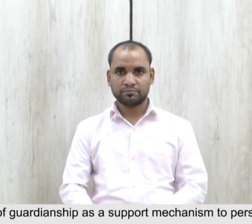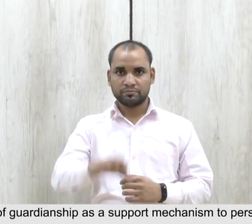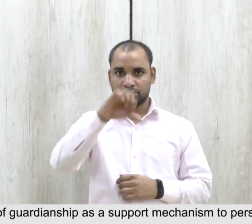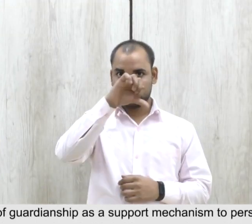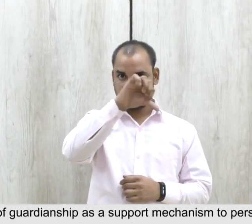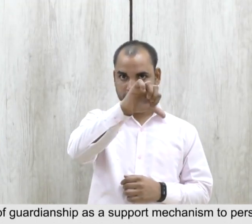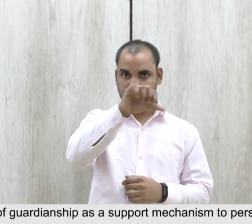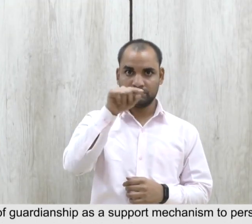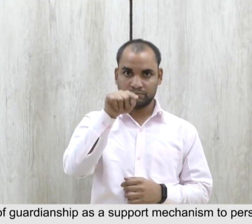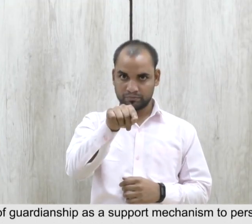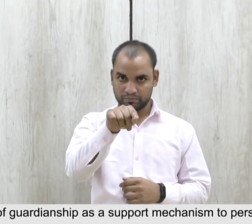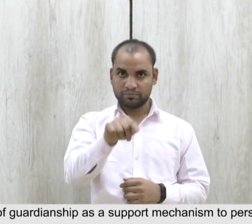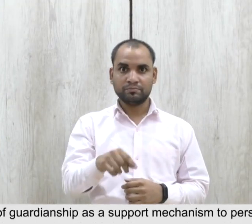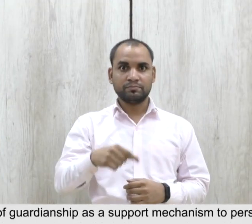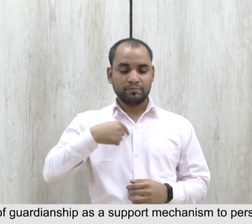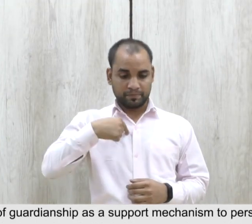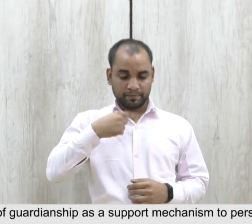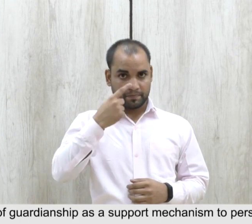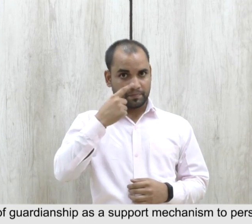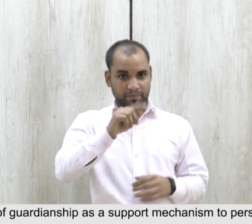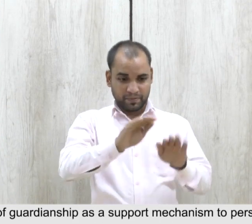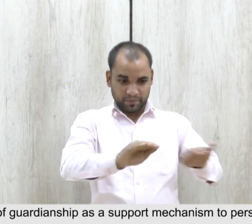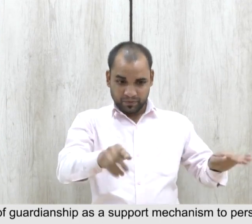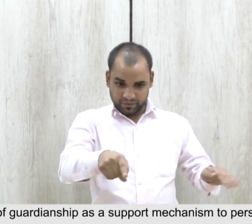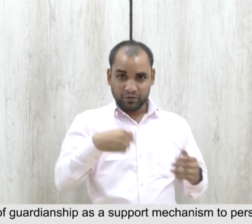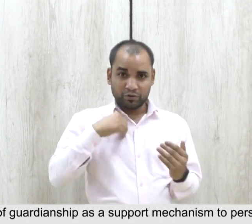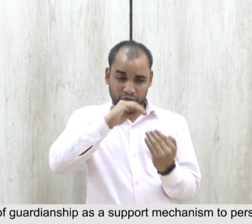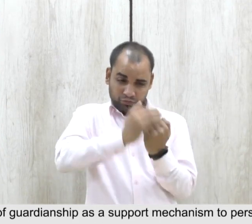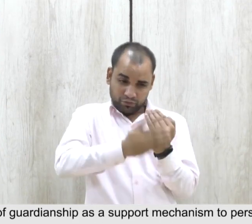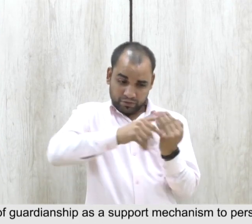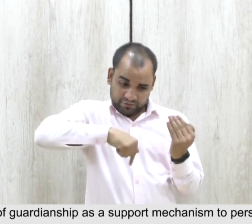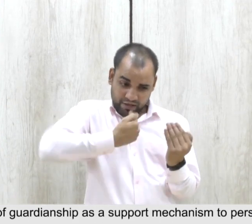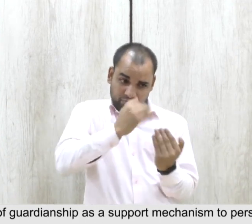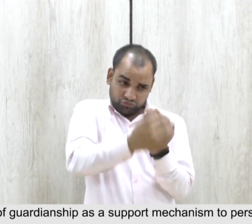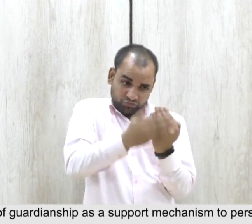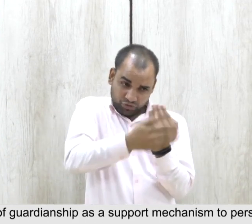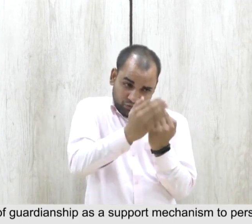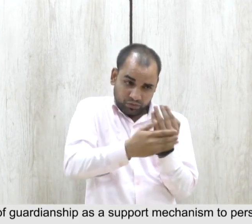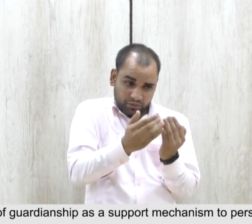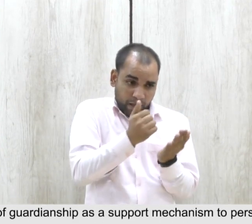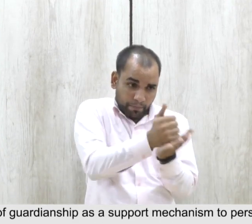Streamlining grant of guardianship as a support mechanism to persons with disabilities.